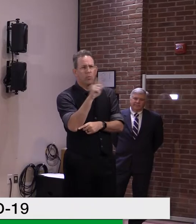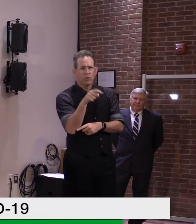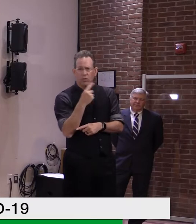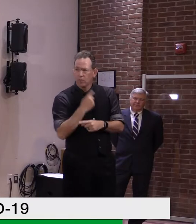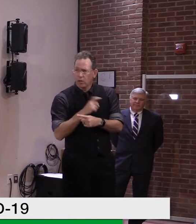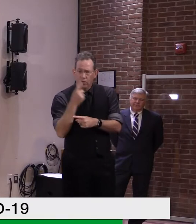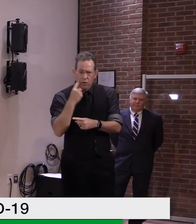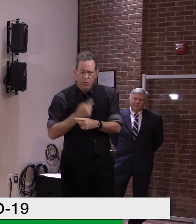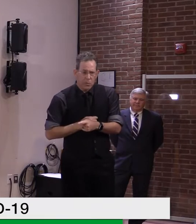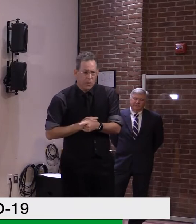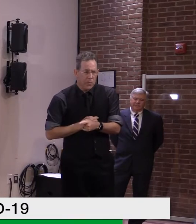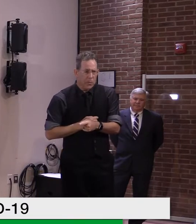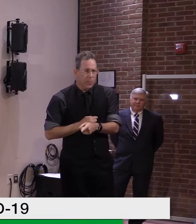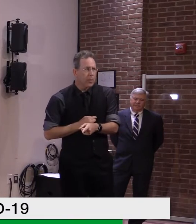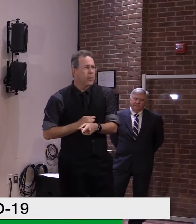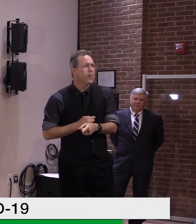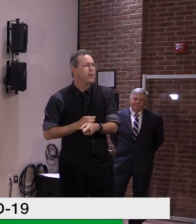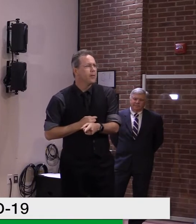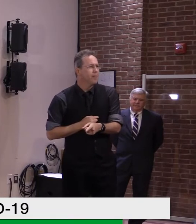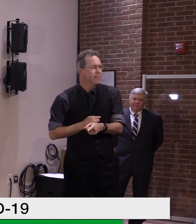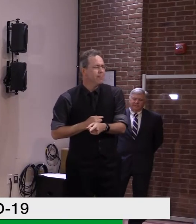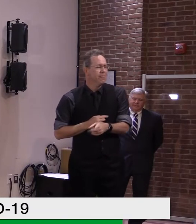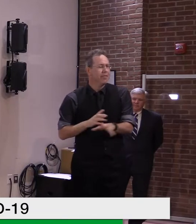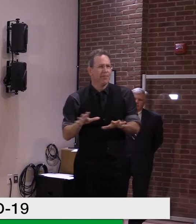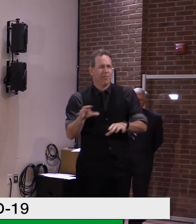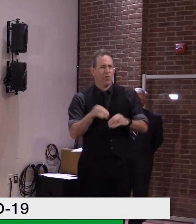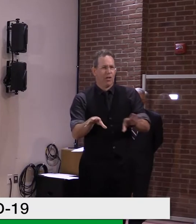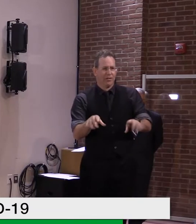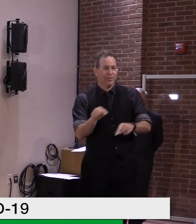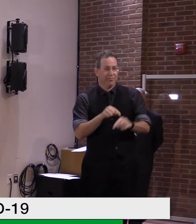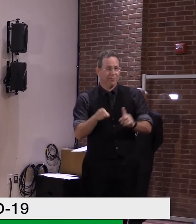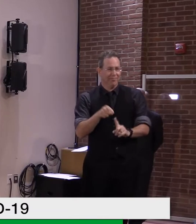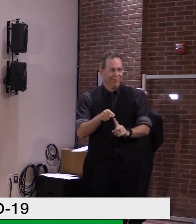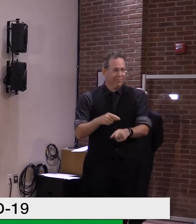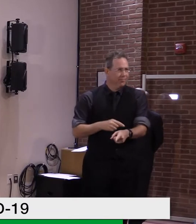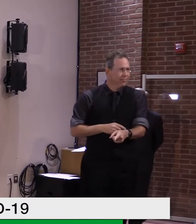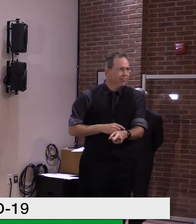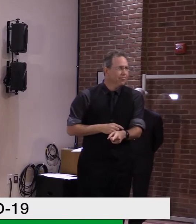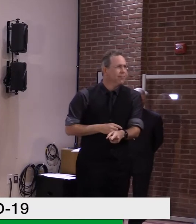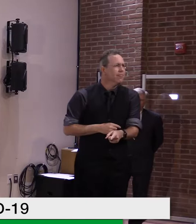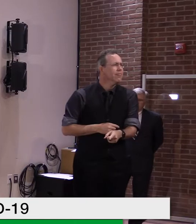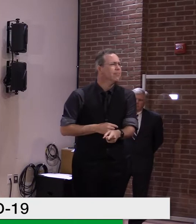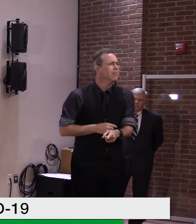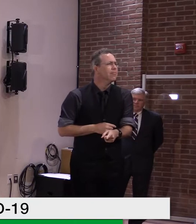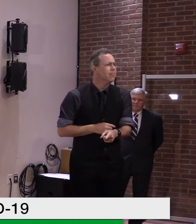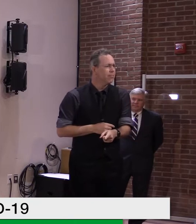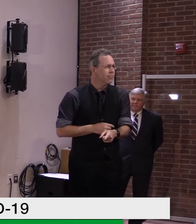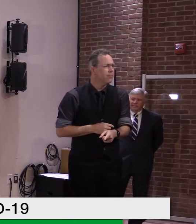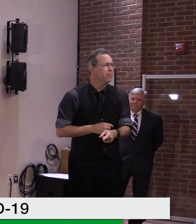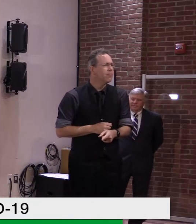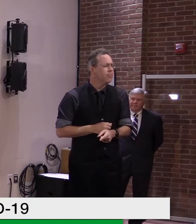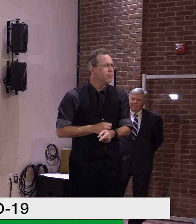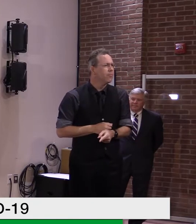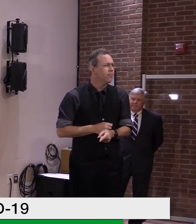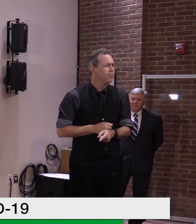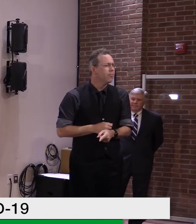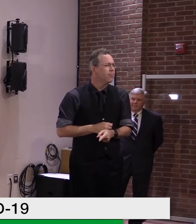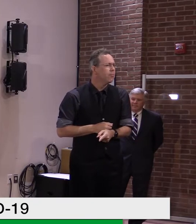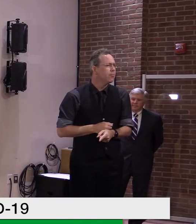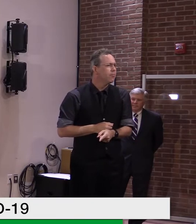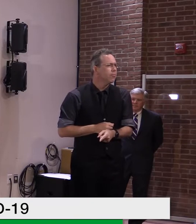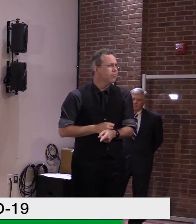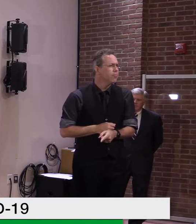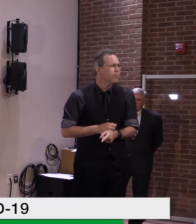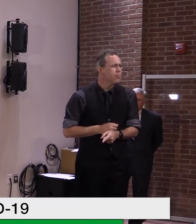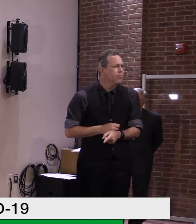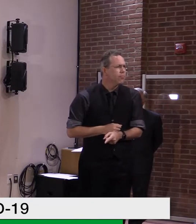I'm curious, you are keeping the data about how many travel and tourism bookings are returning. Are there other forms of data